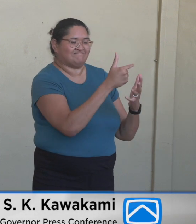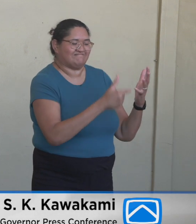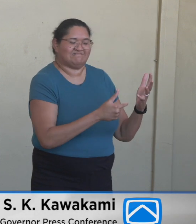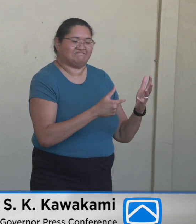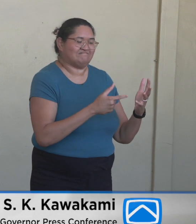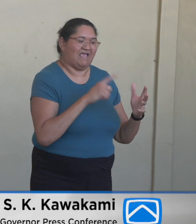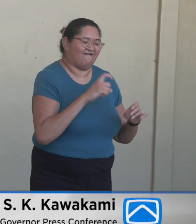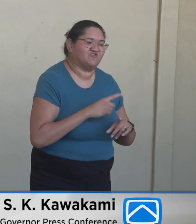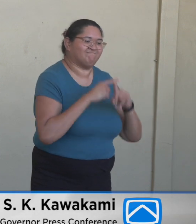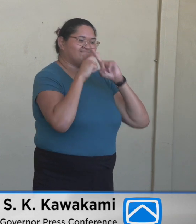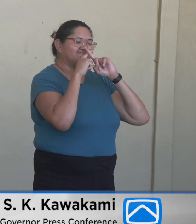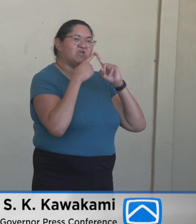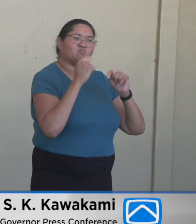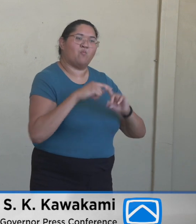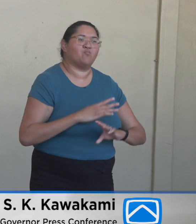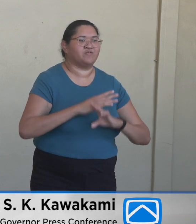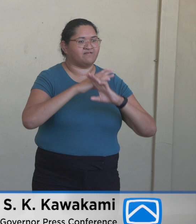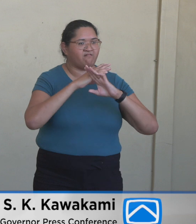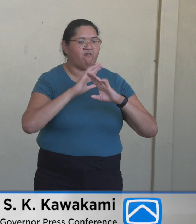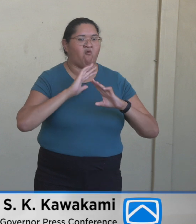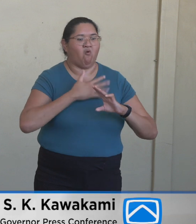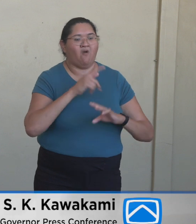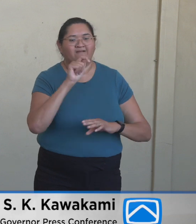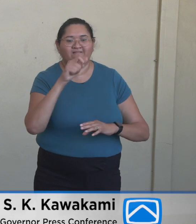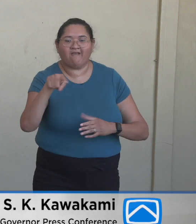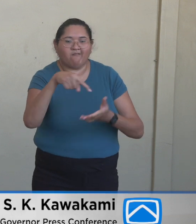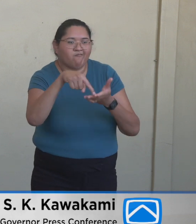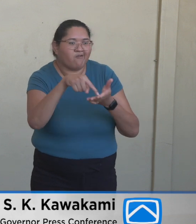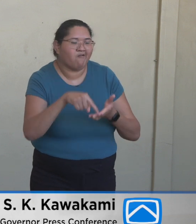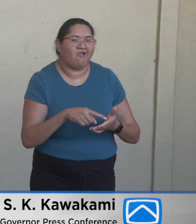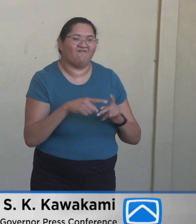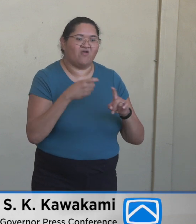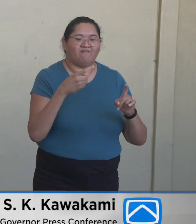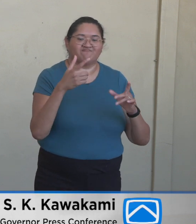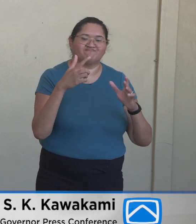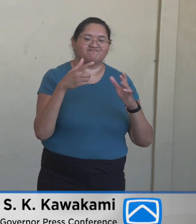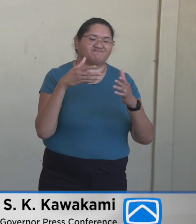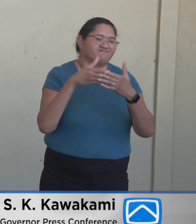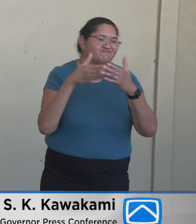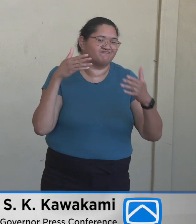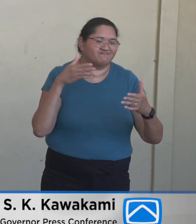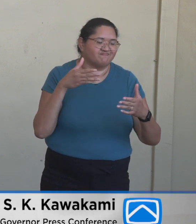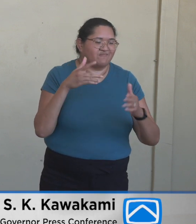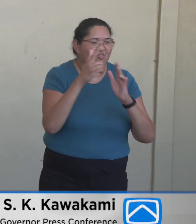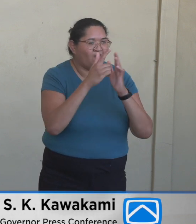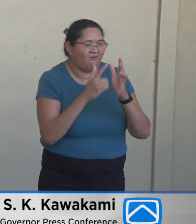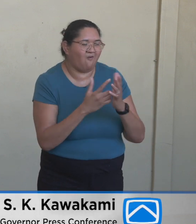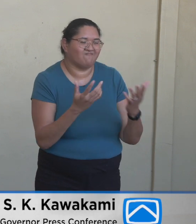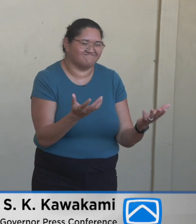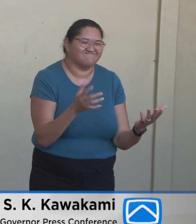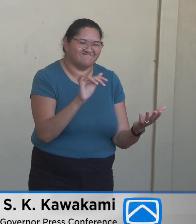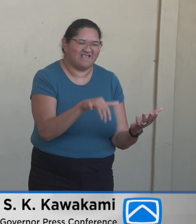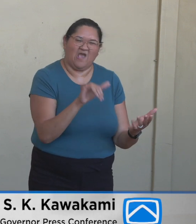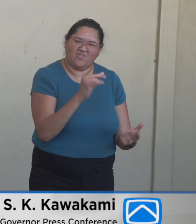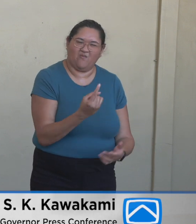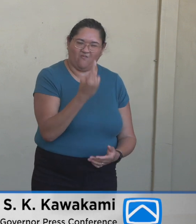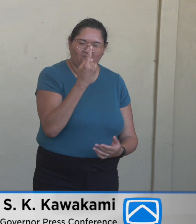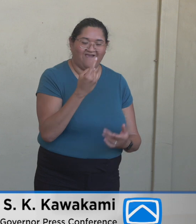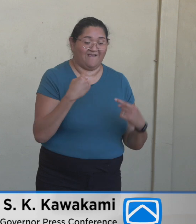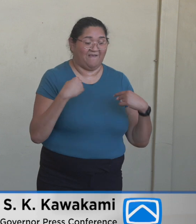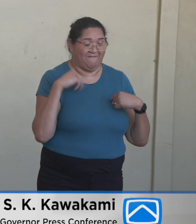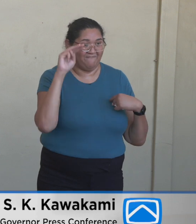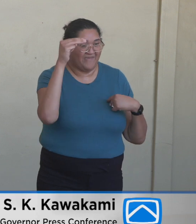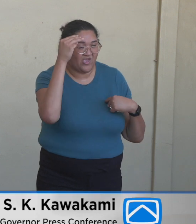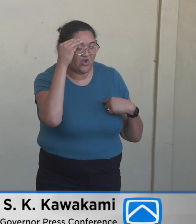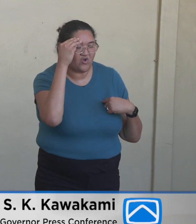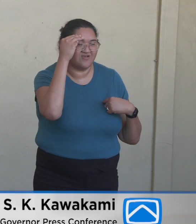has me muzzled to protect our taxpayers from liability from lawsuits. And I think that's one of the things as